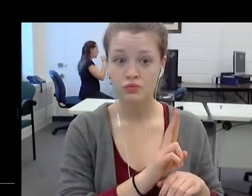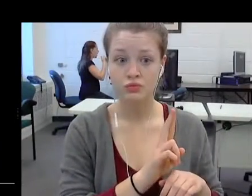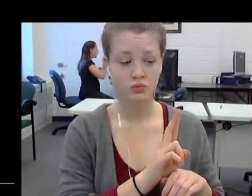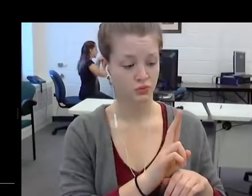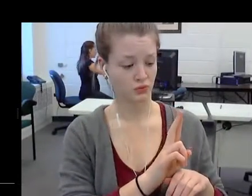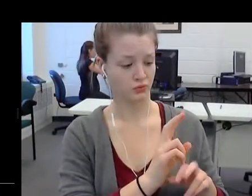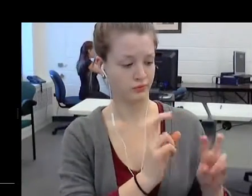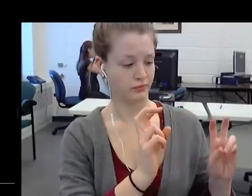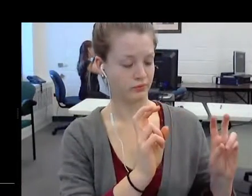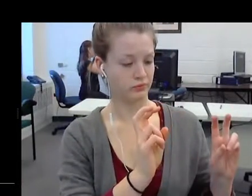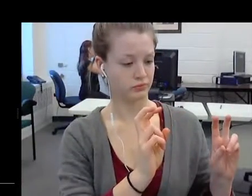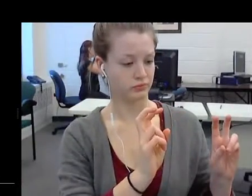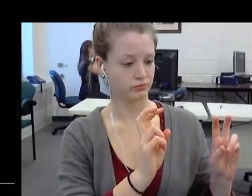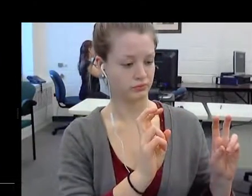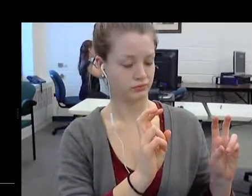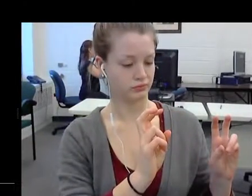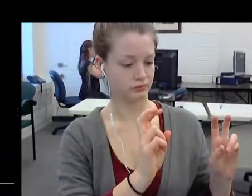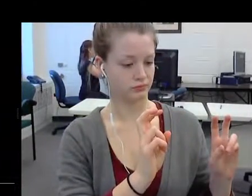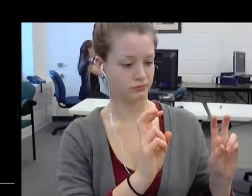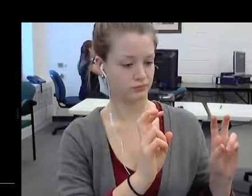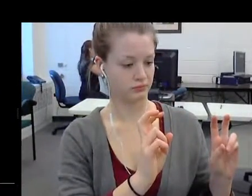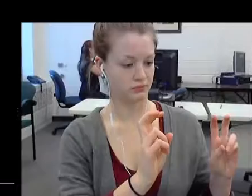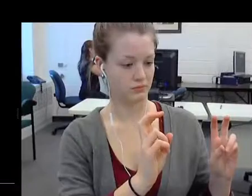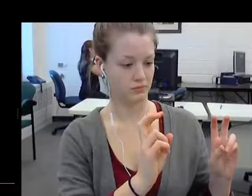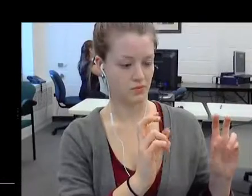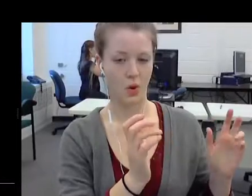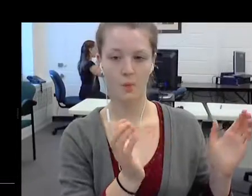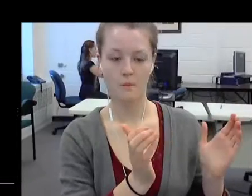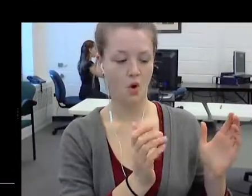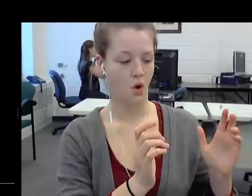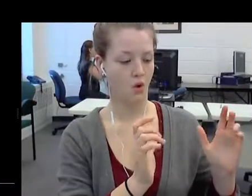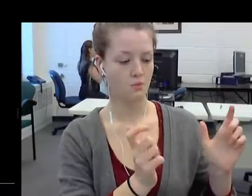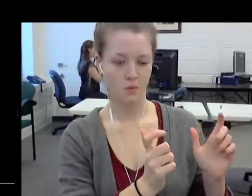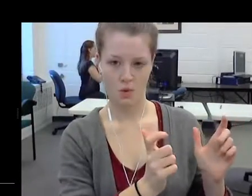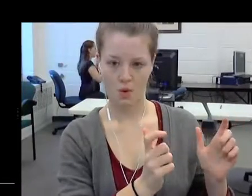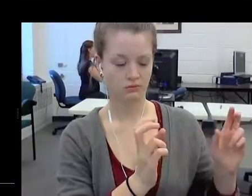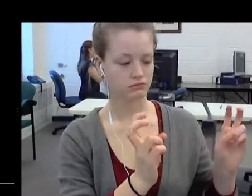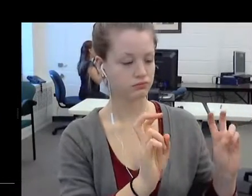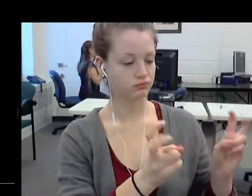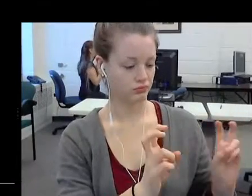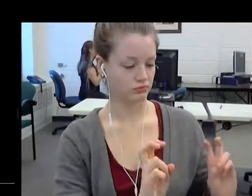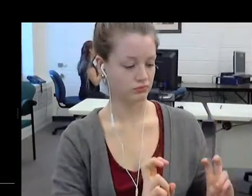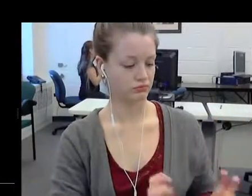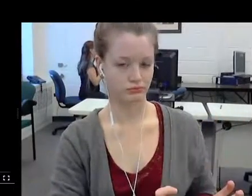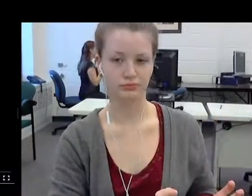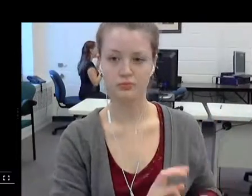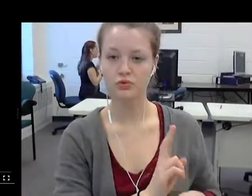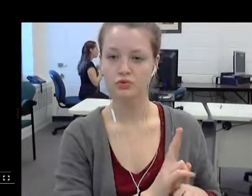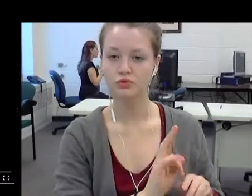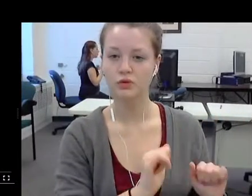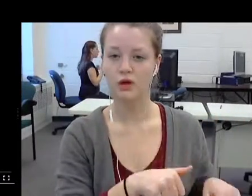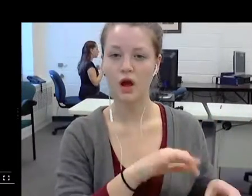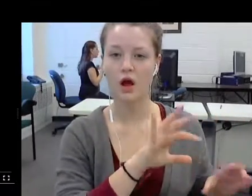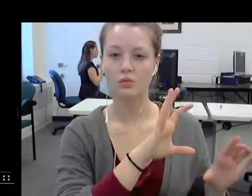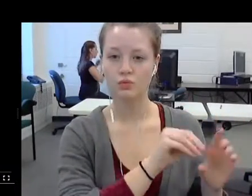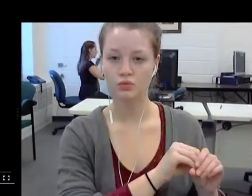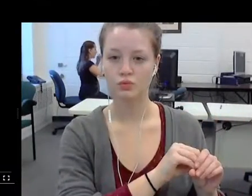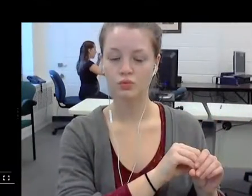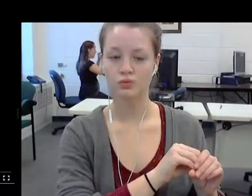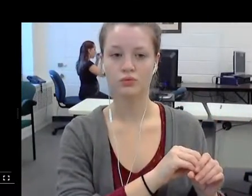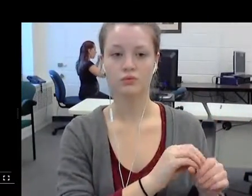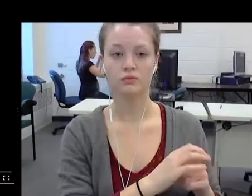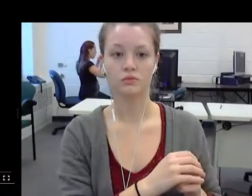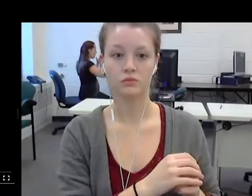as a way to separate the notes. We do want to include this first paragraph under the life of a